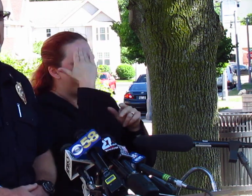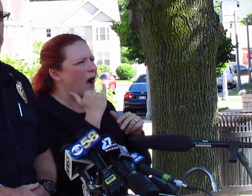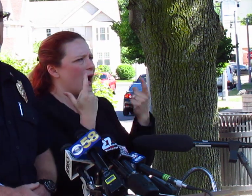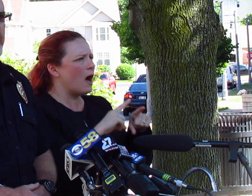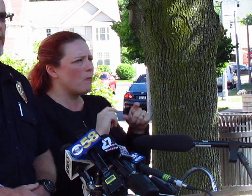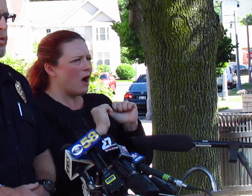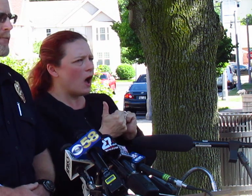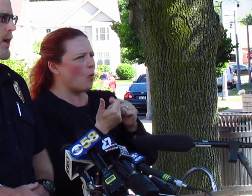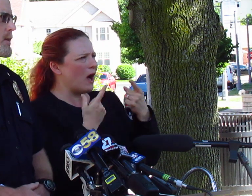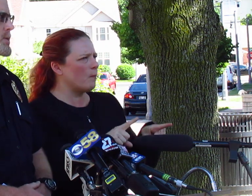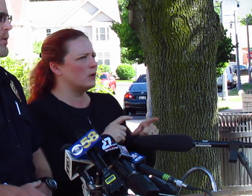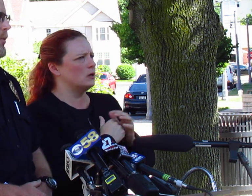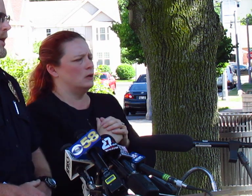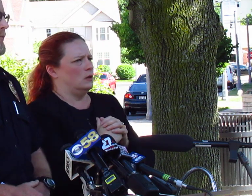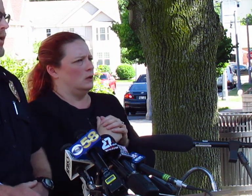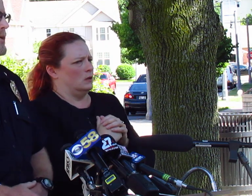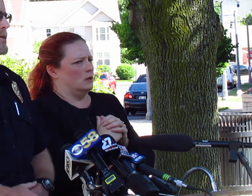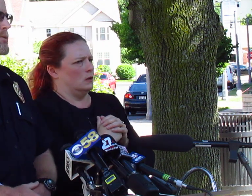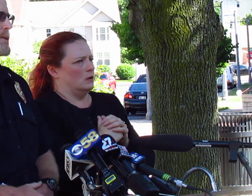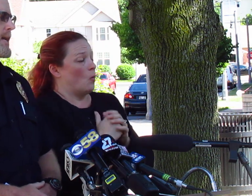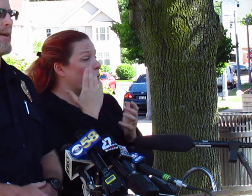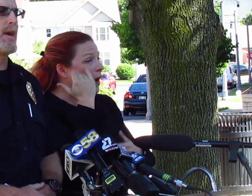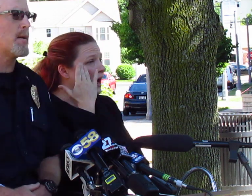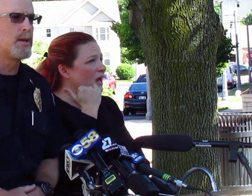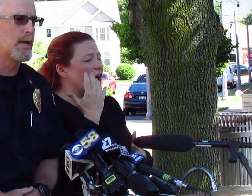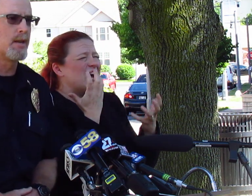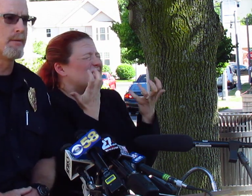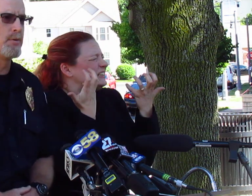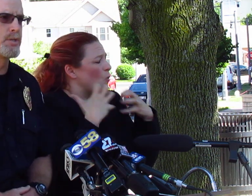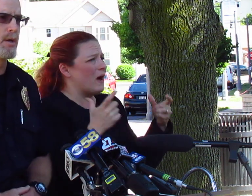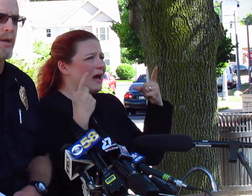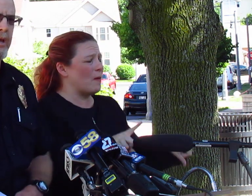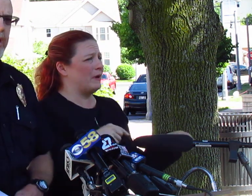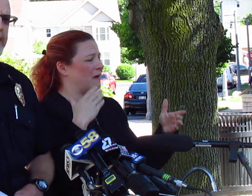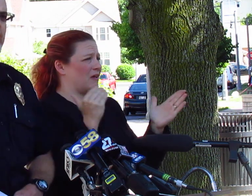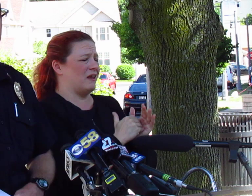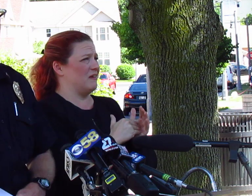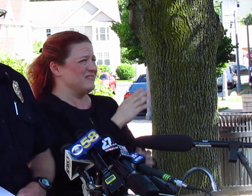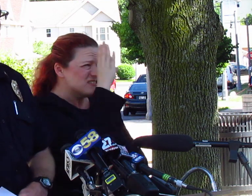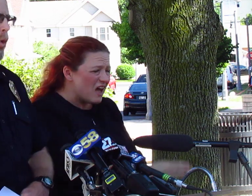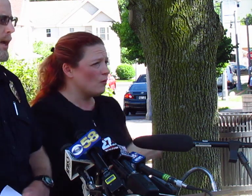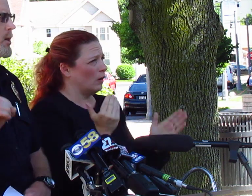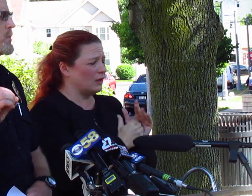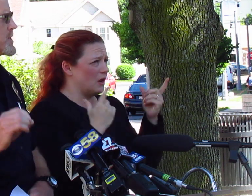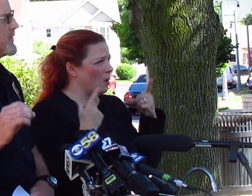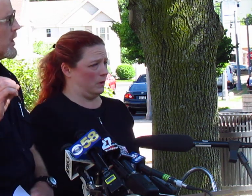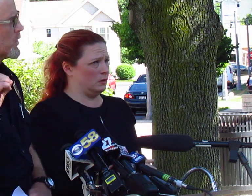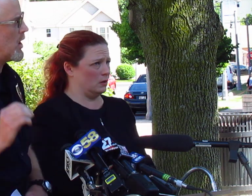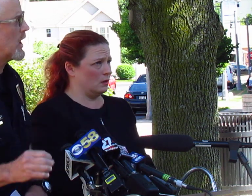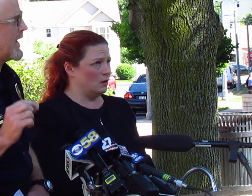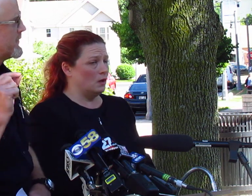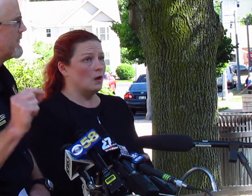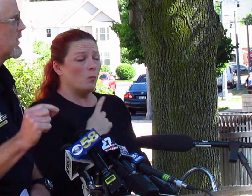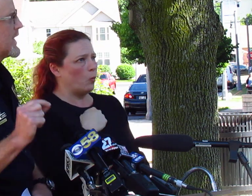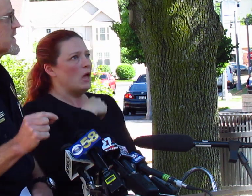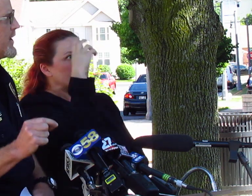happened, and quite frankly, so that we can avoid this ever happening again in the future. Until we are 100% there with